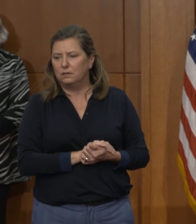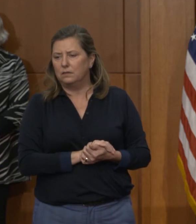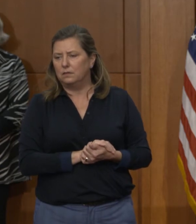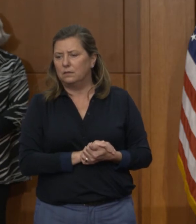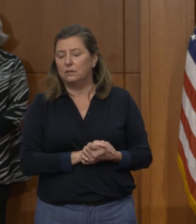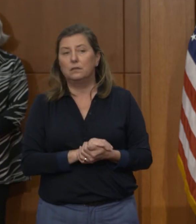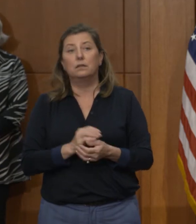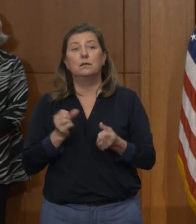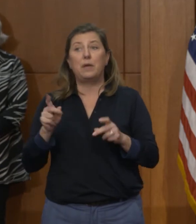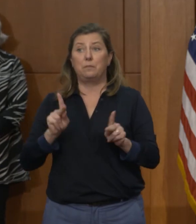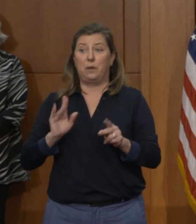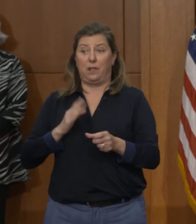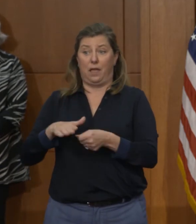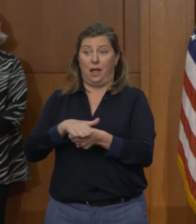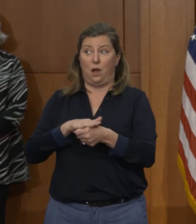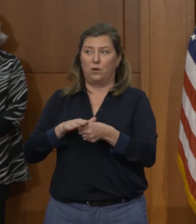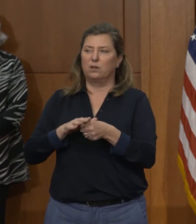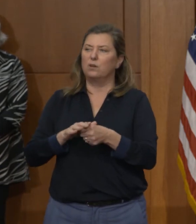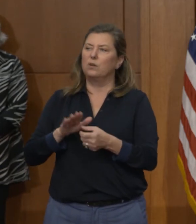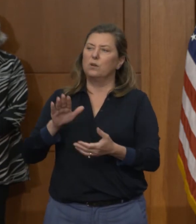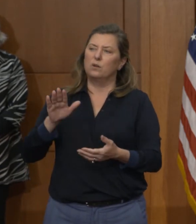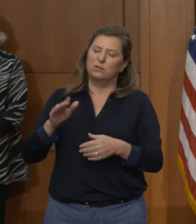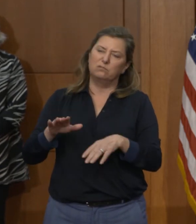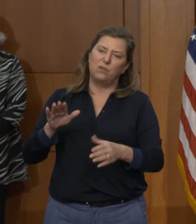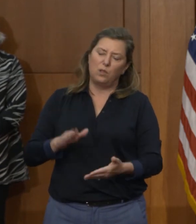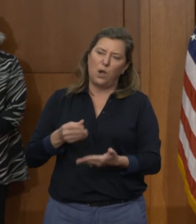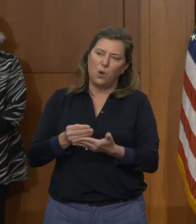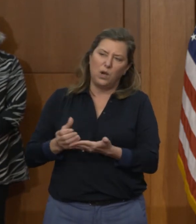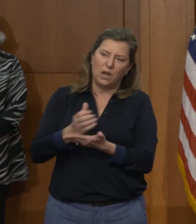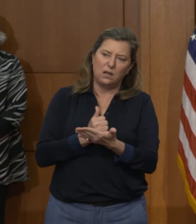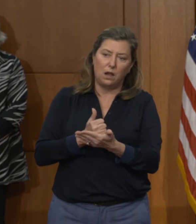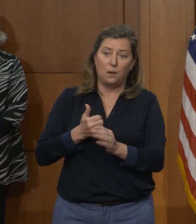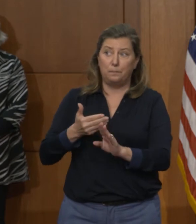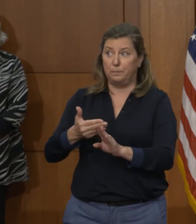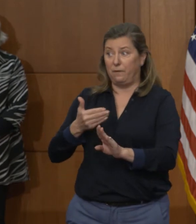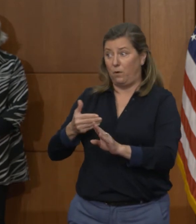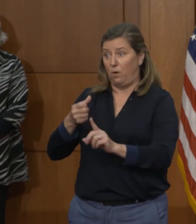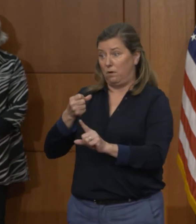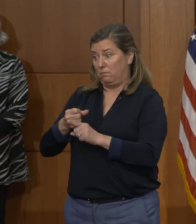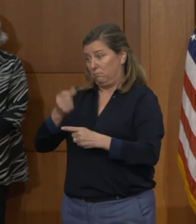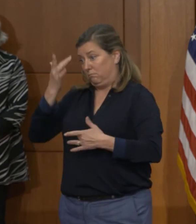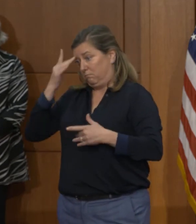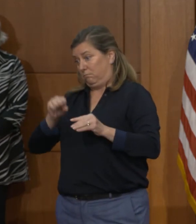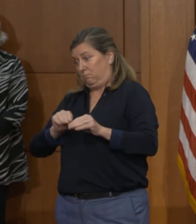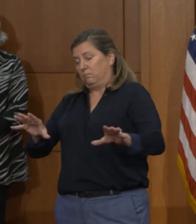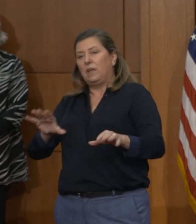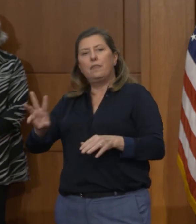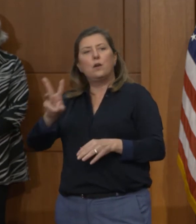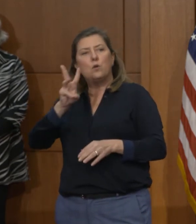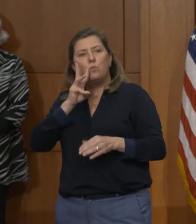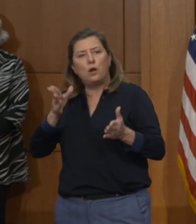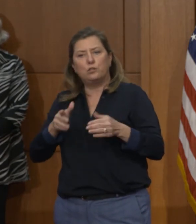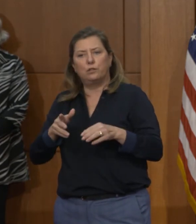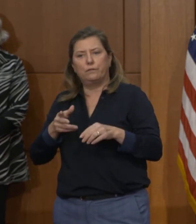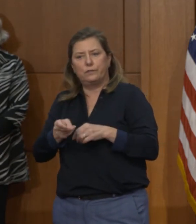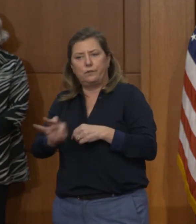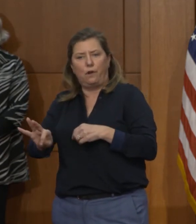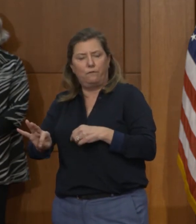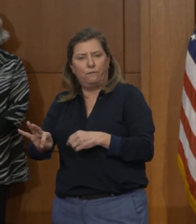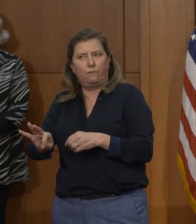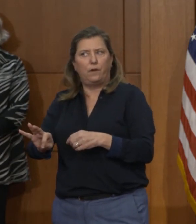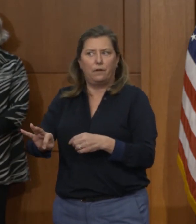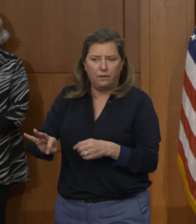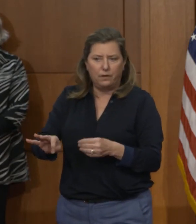communities, who had previously had their water services shut down prior to the suspension, and they were working on trying to